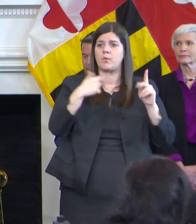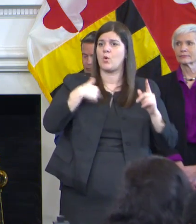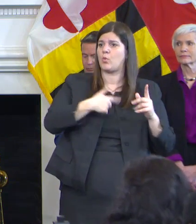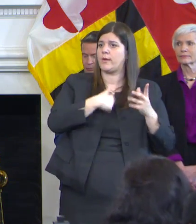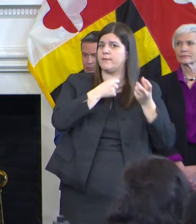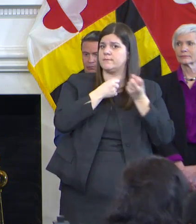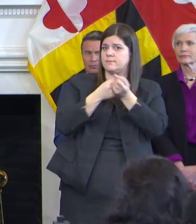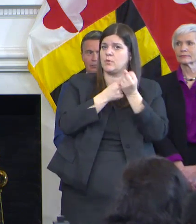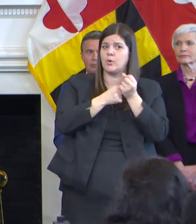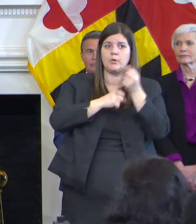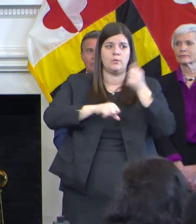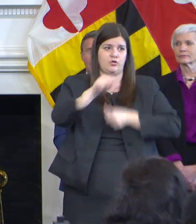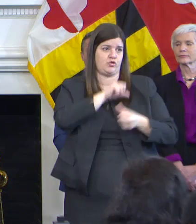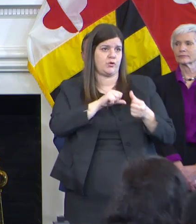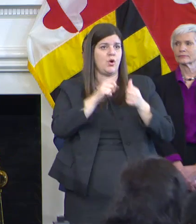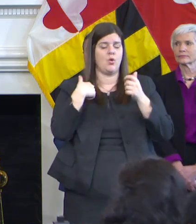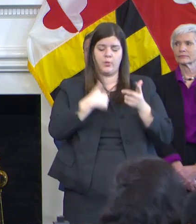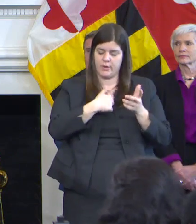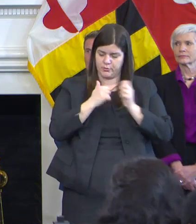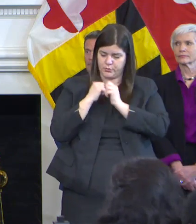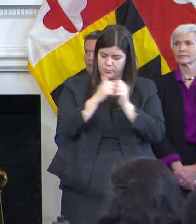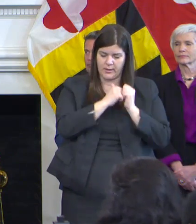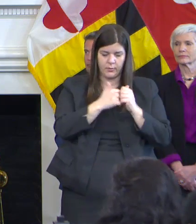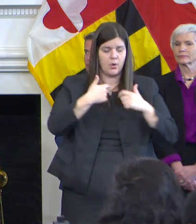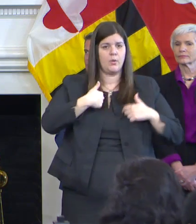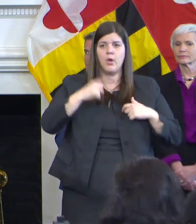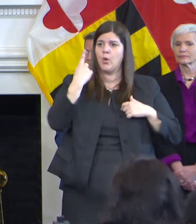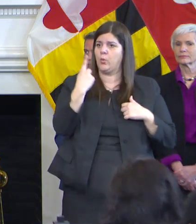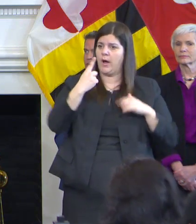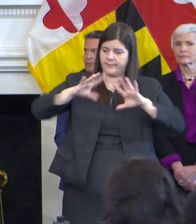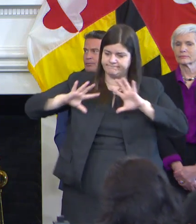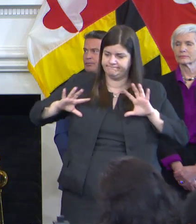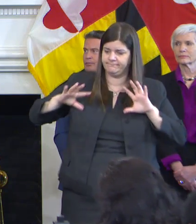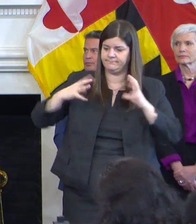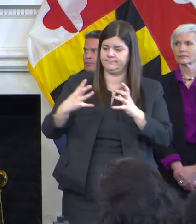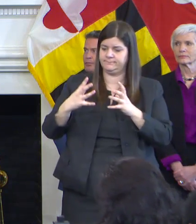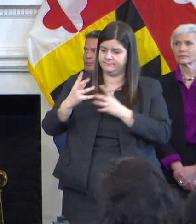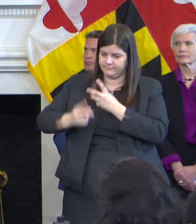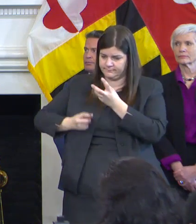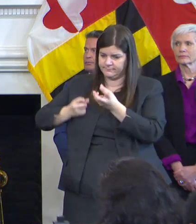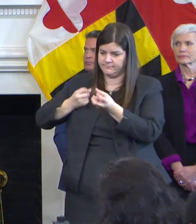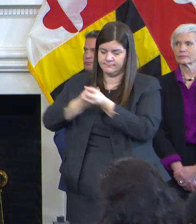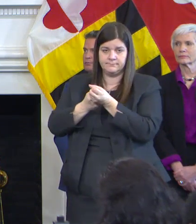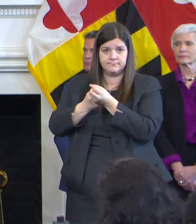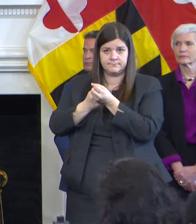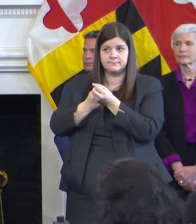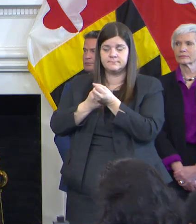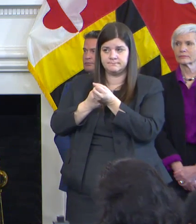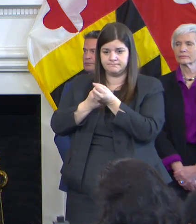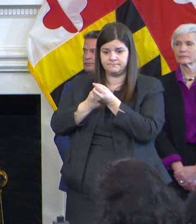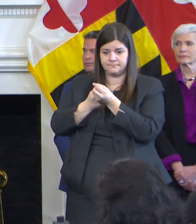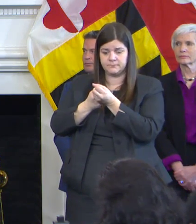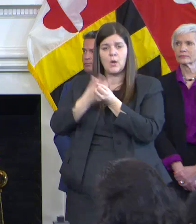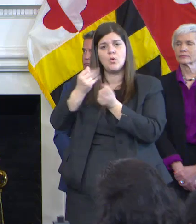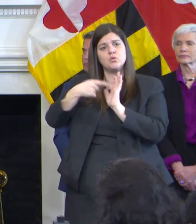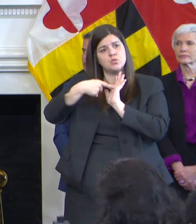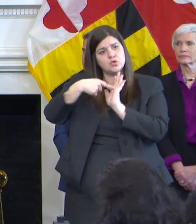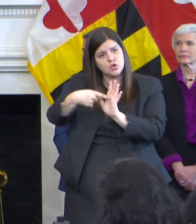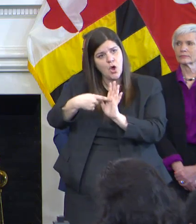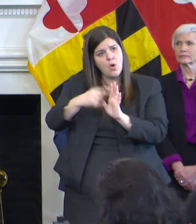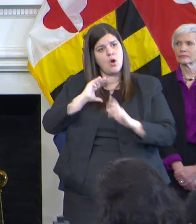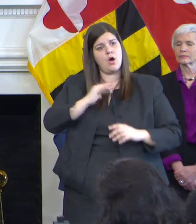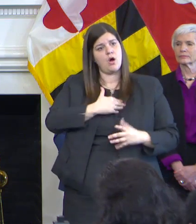stand here as one body of state government united to show the confidence that we have in